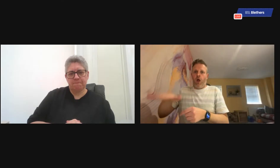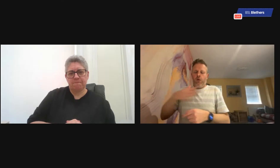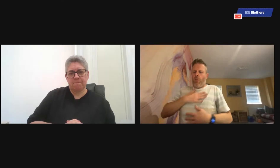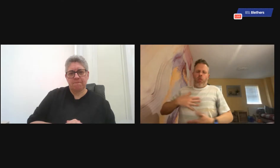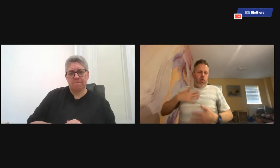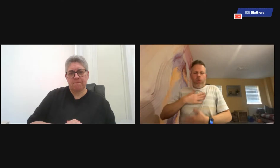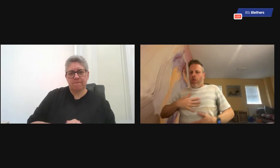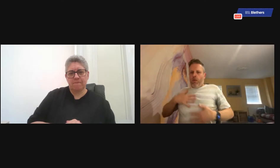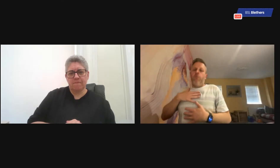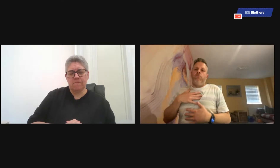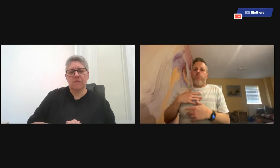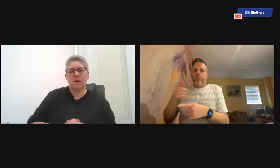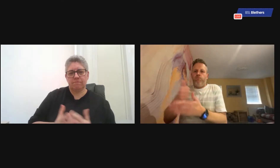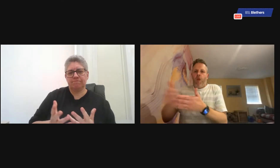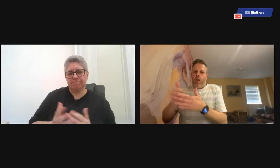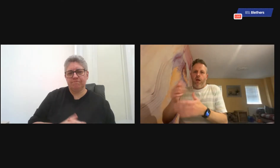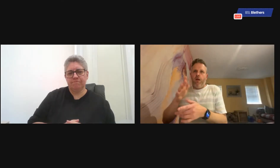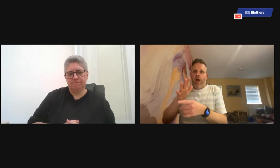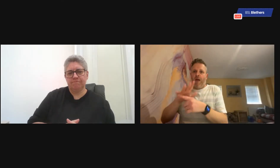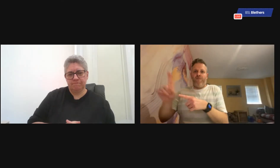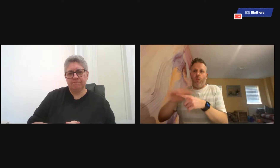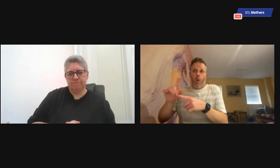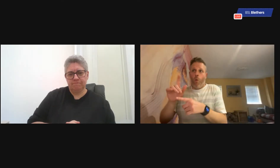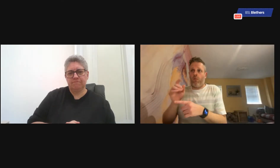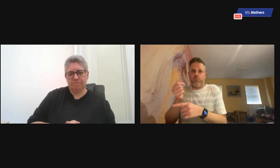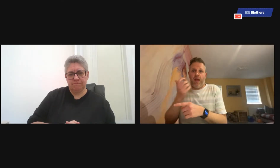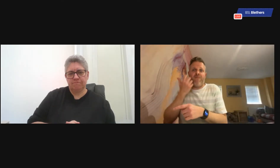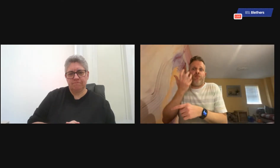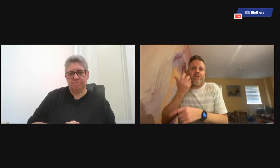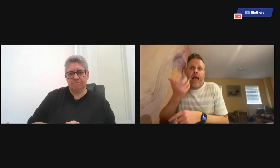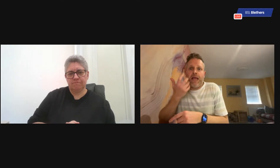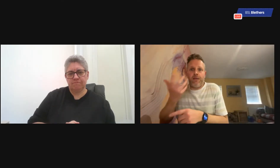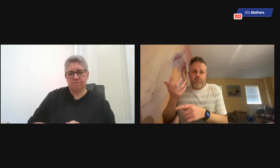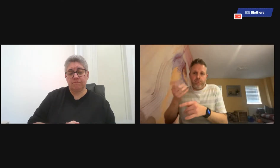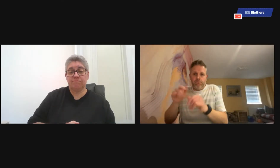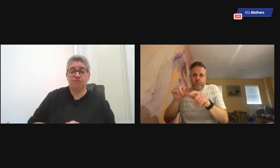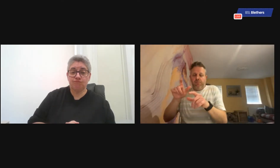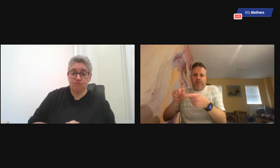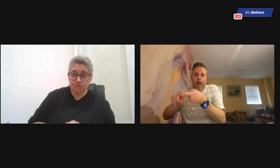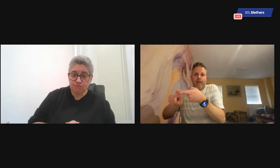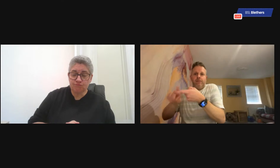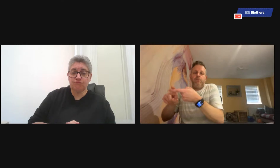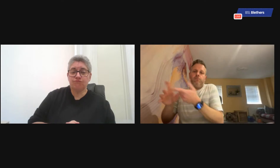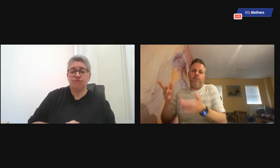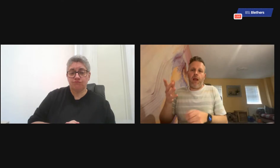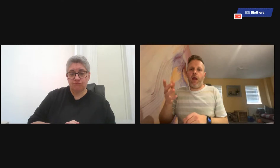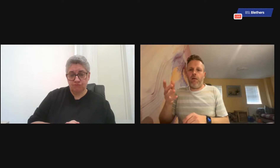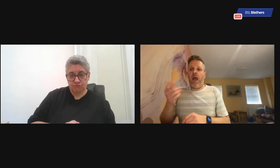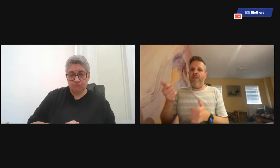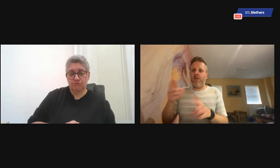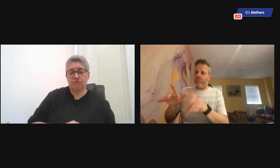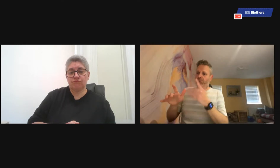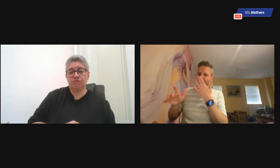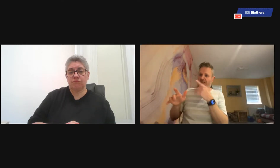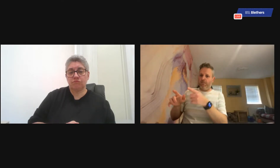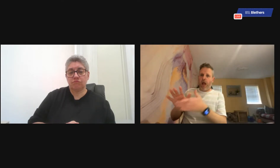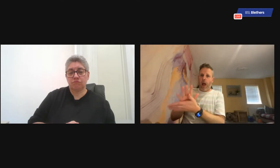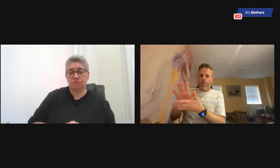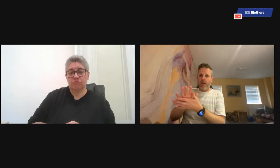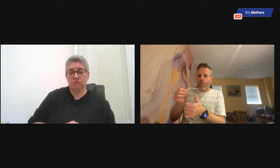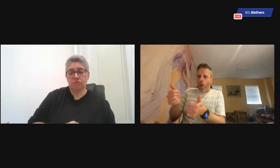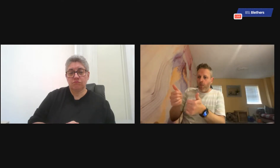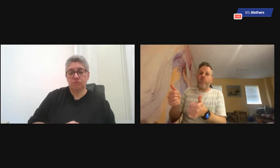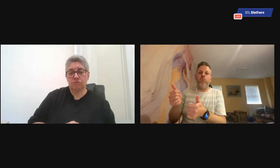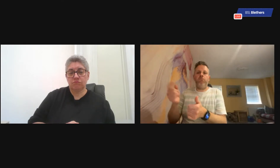I does that suppose, what happens there? I suppose it depends on the child, depending on their own emotional state and so on.